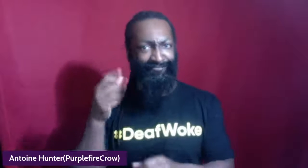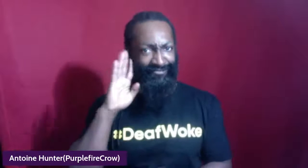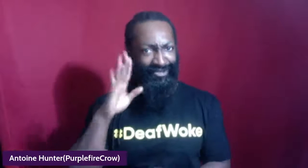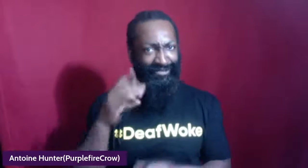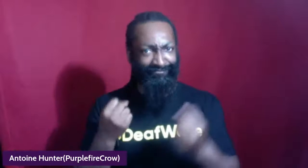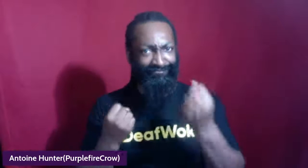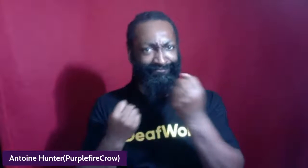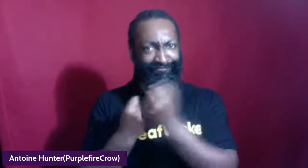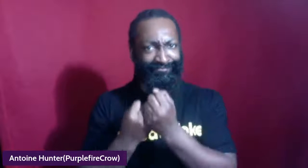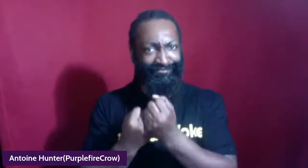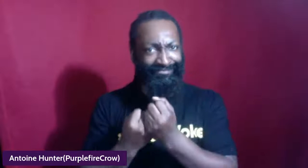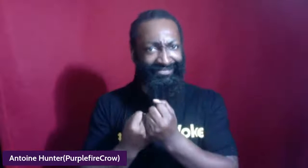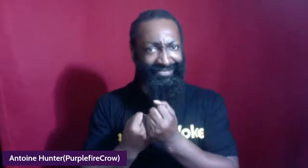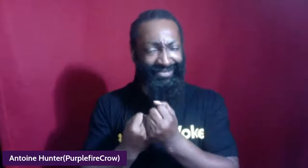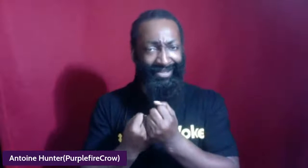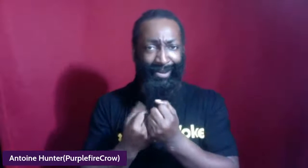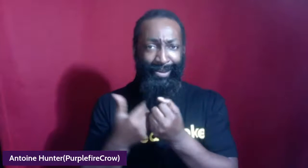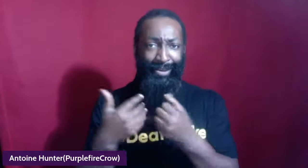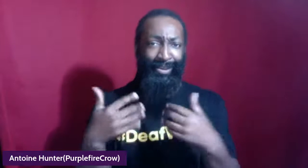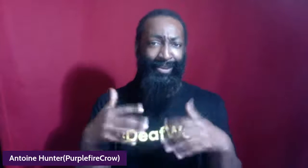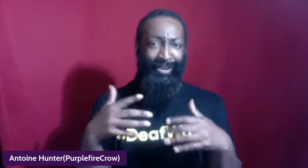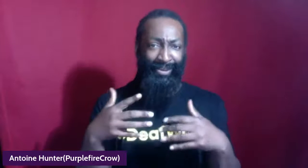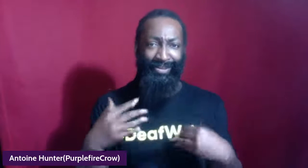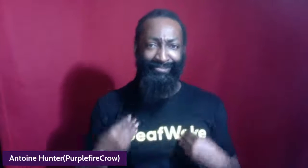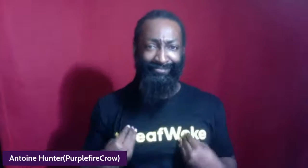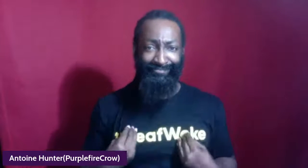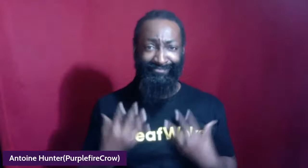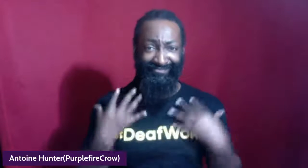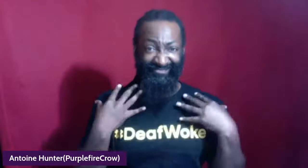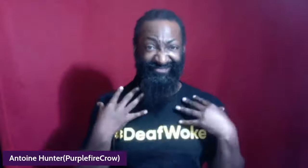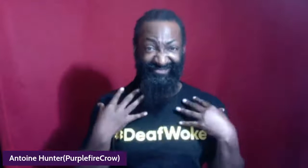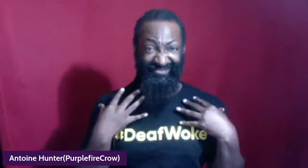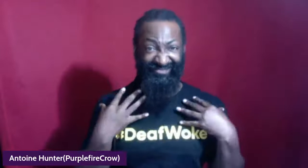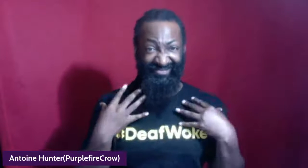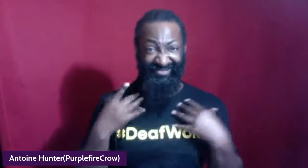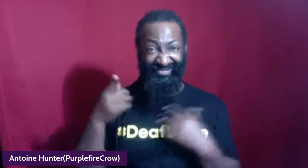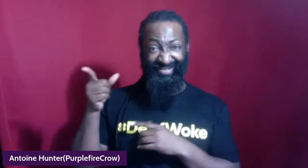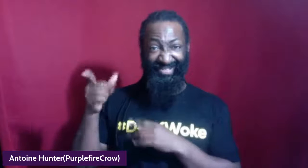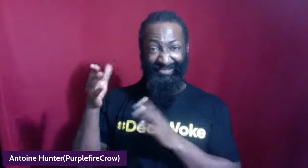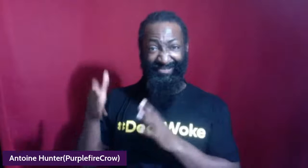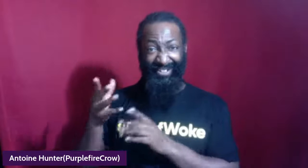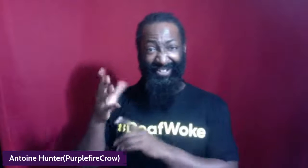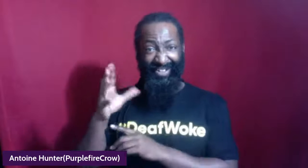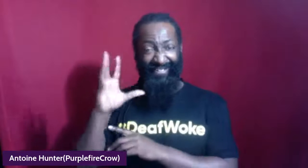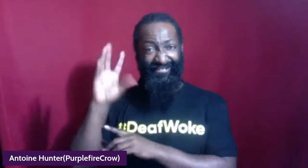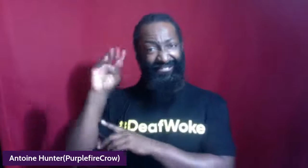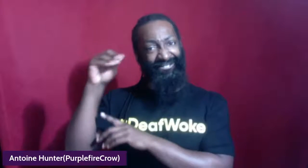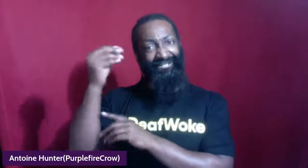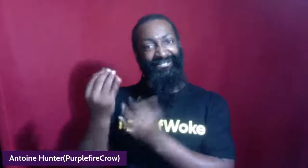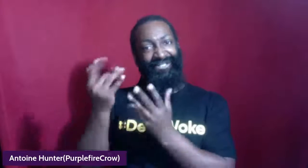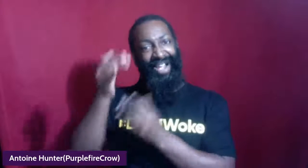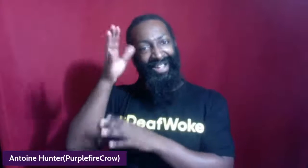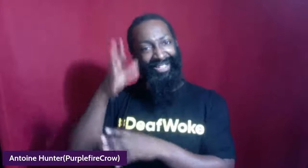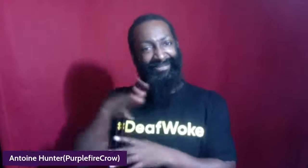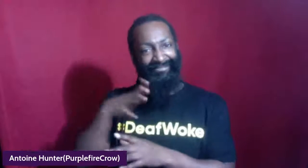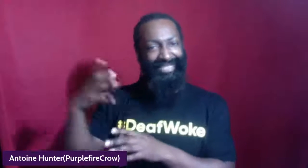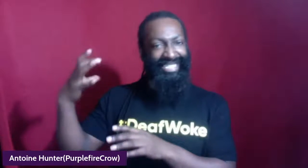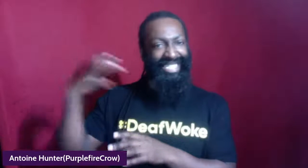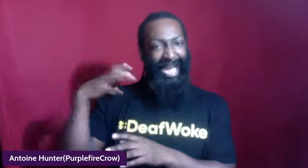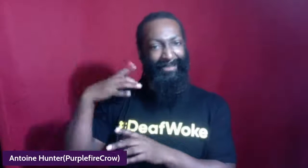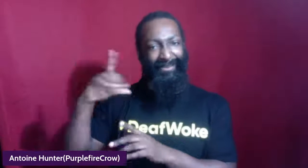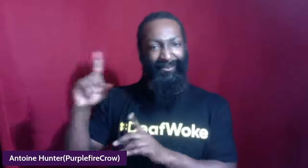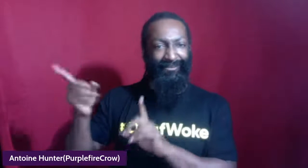ASL. Did you see the sign language Pledge of Allegiance in ASL? That was quite inspiring.